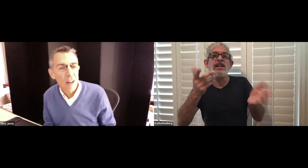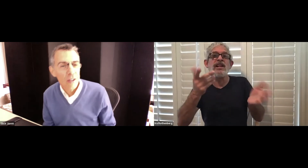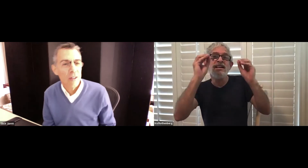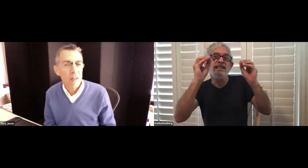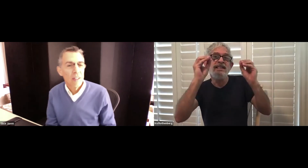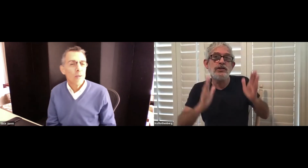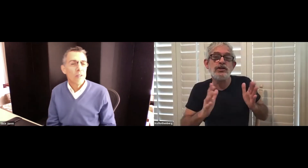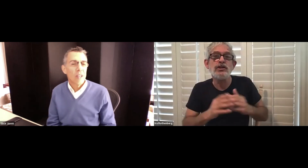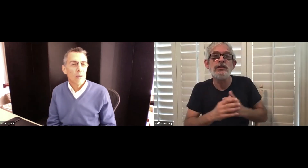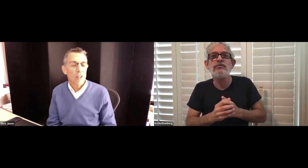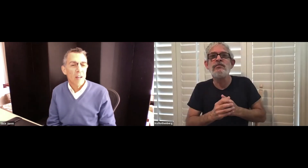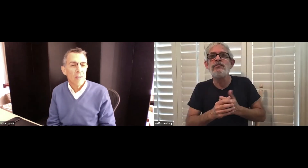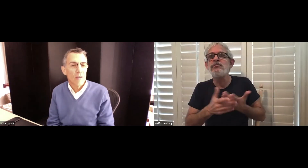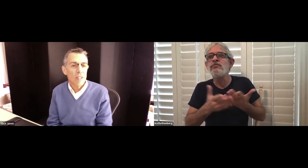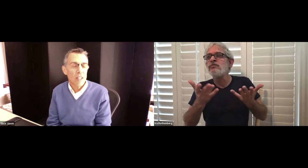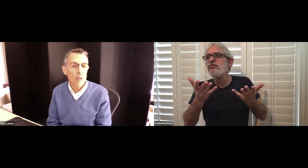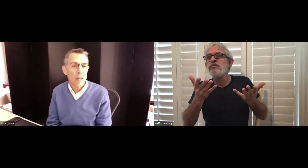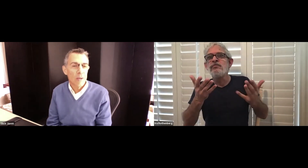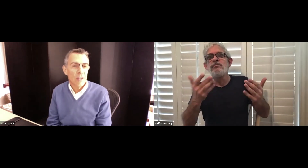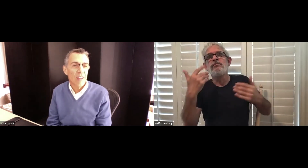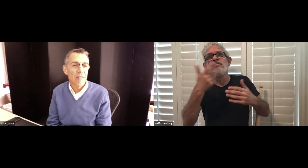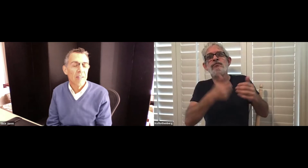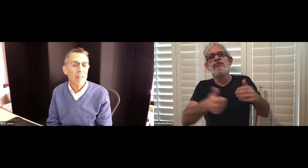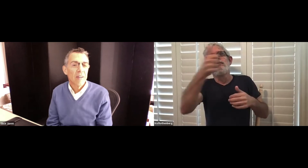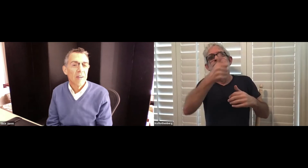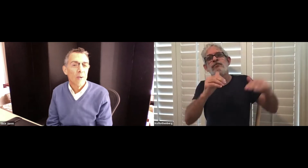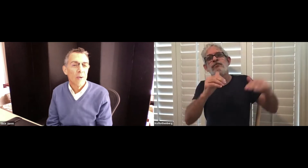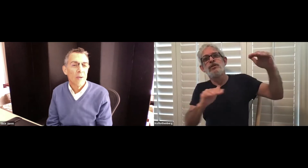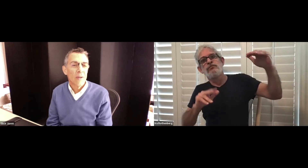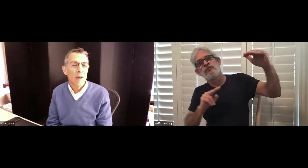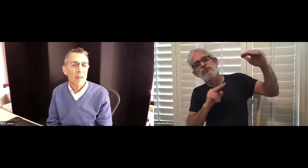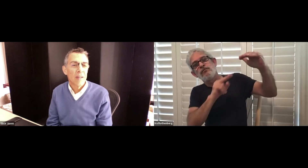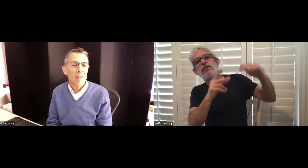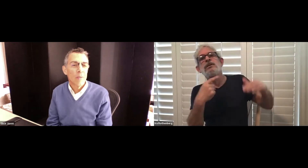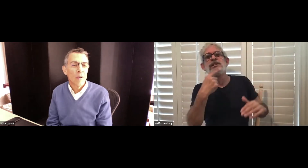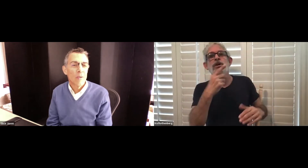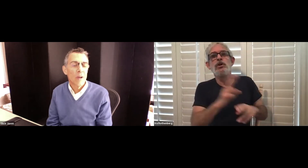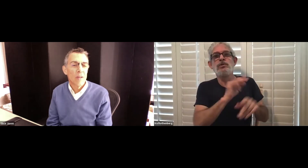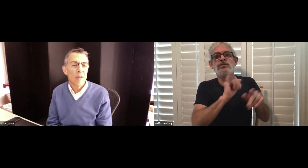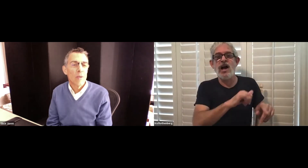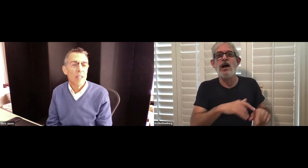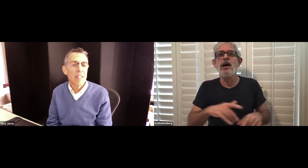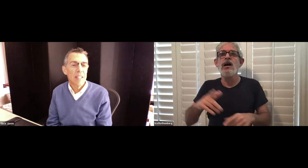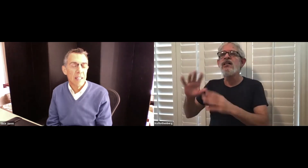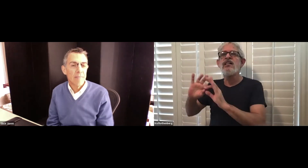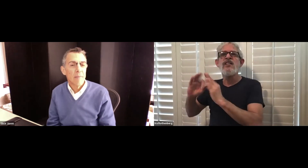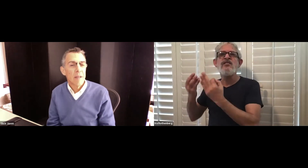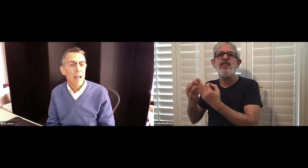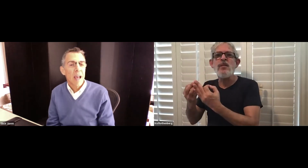doctor would say to a child, or teacher would say to a child, or someone, you would say C.